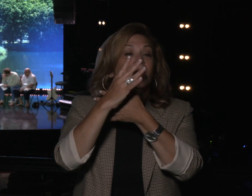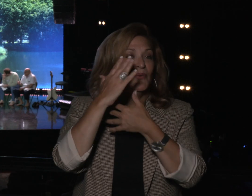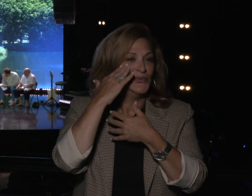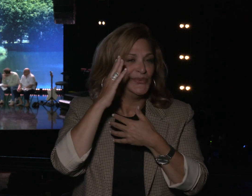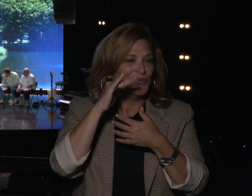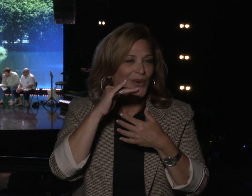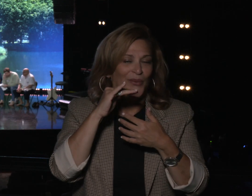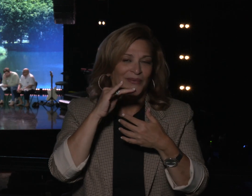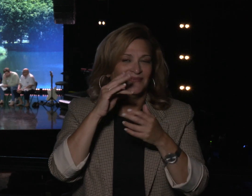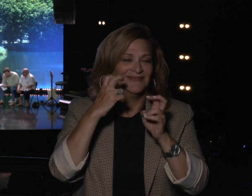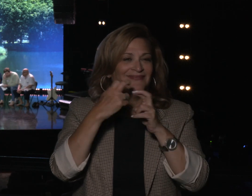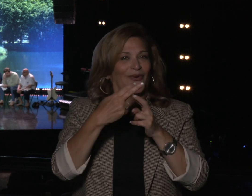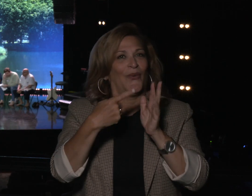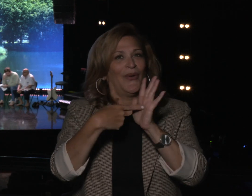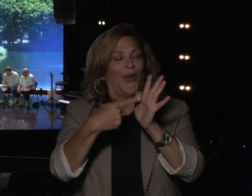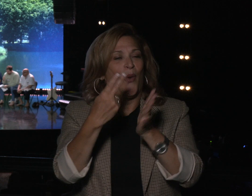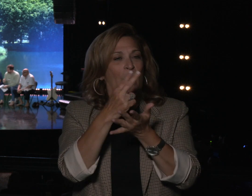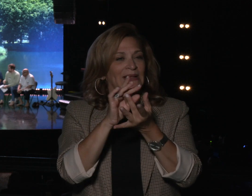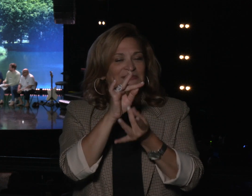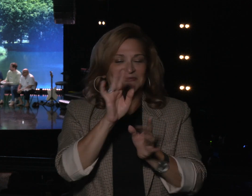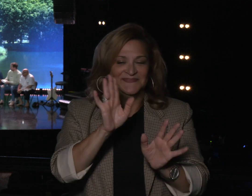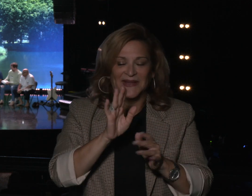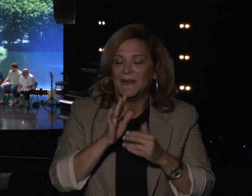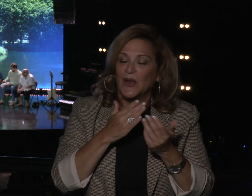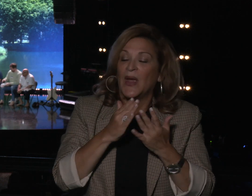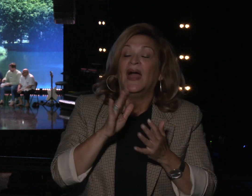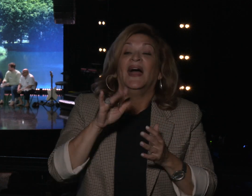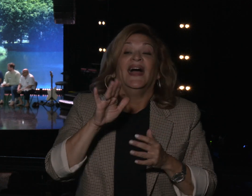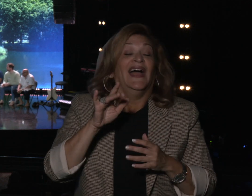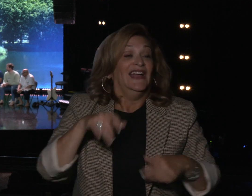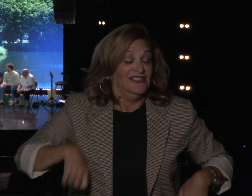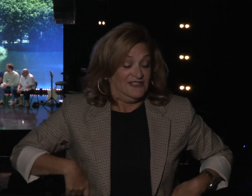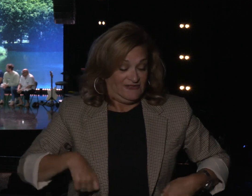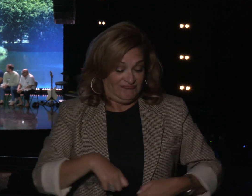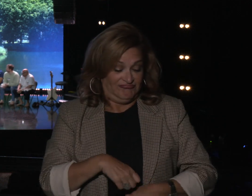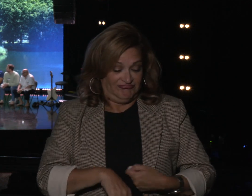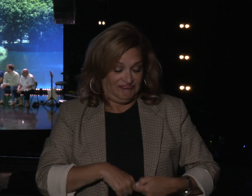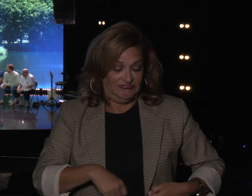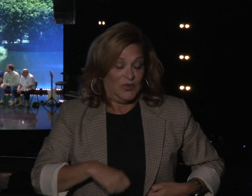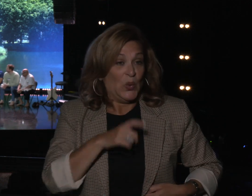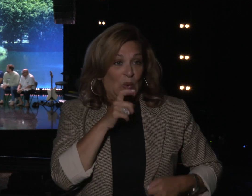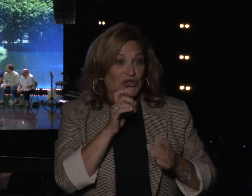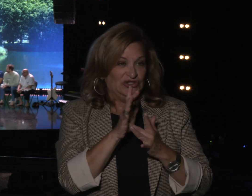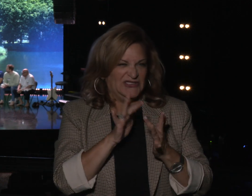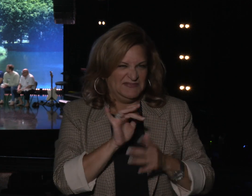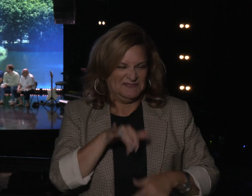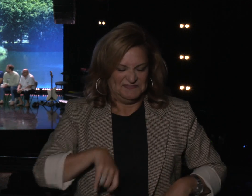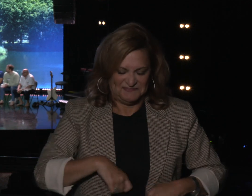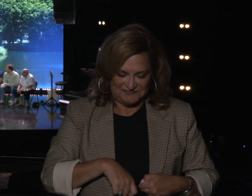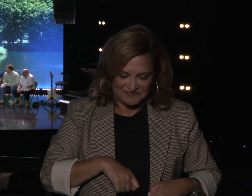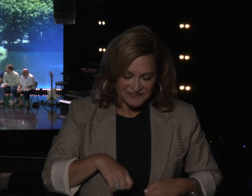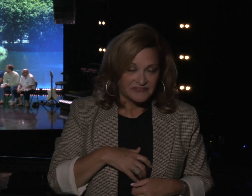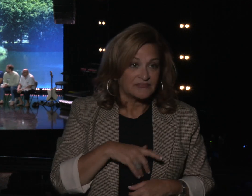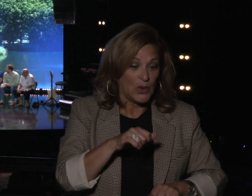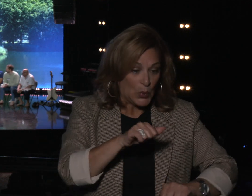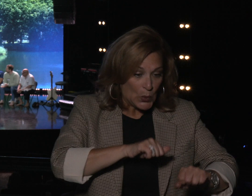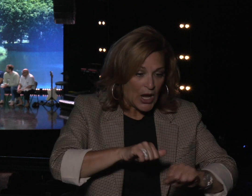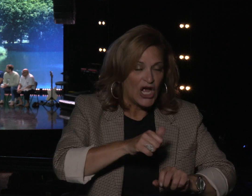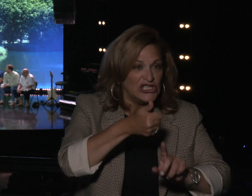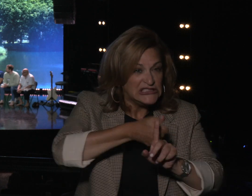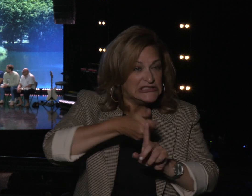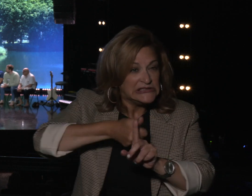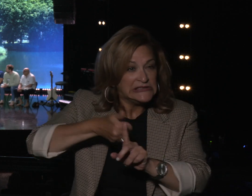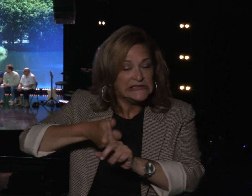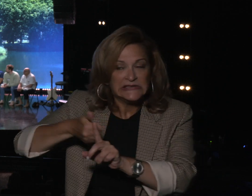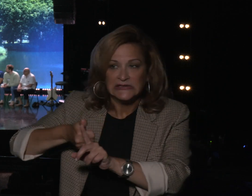like this. Obviously, Jesus, it says he wraps the towel around his waist and he washes each person's feet.